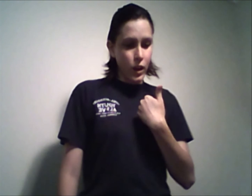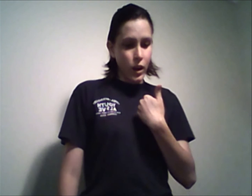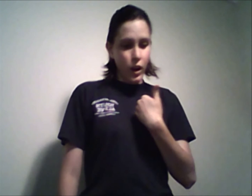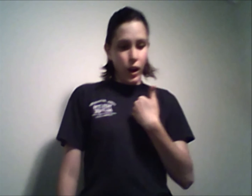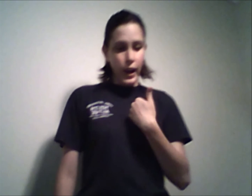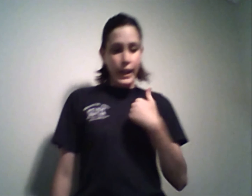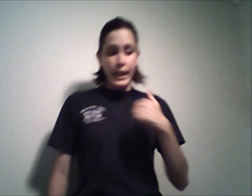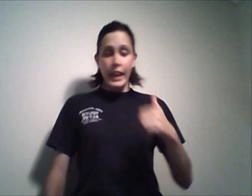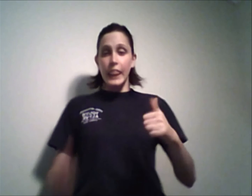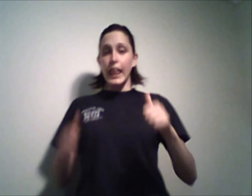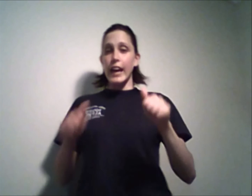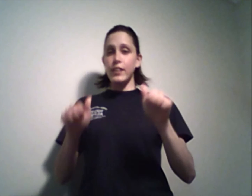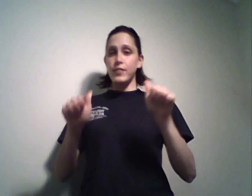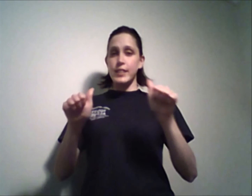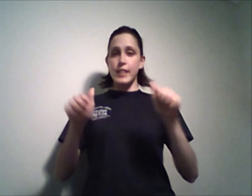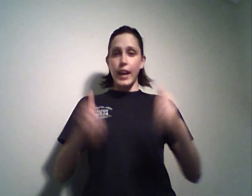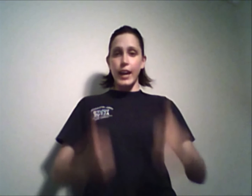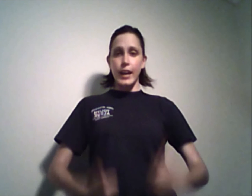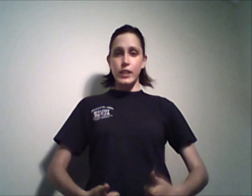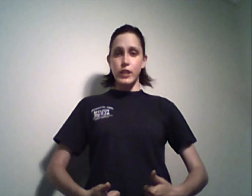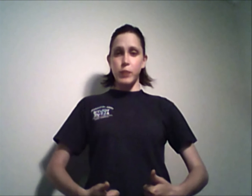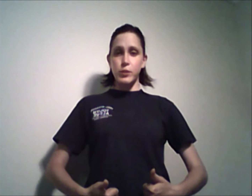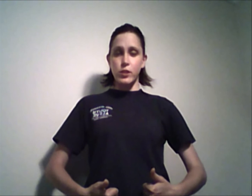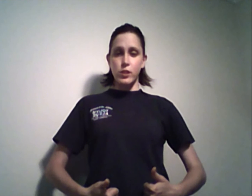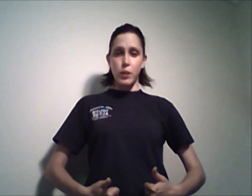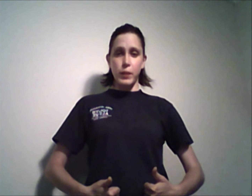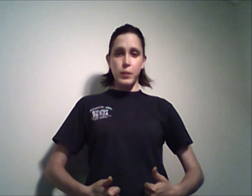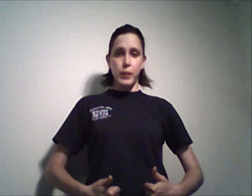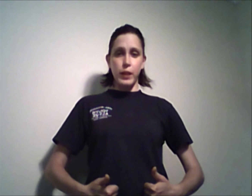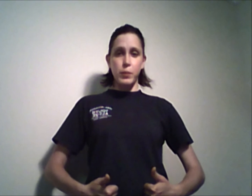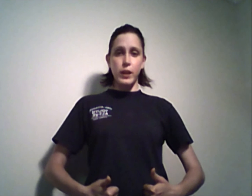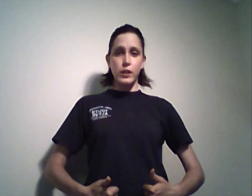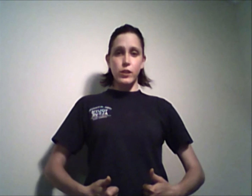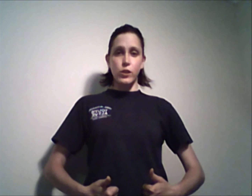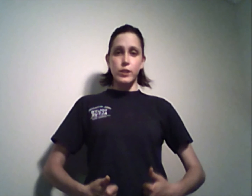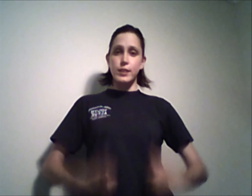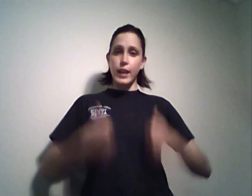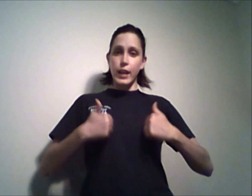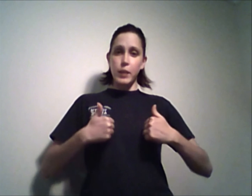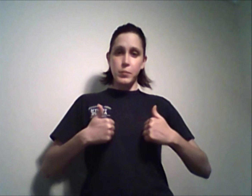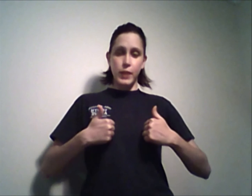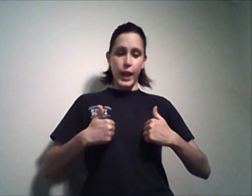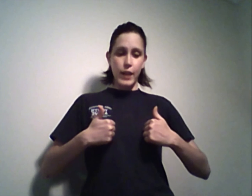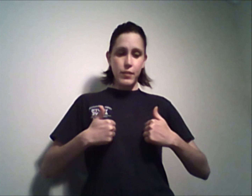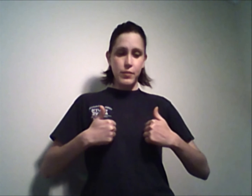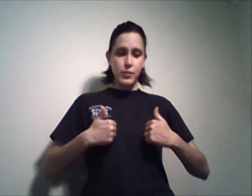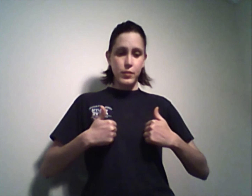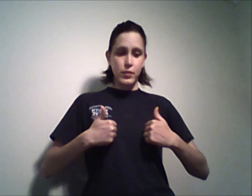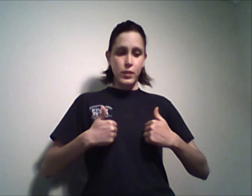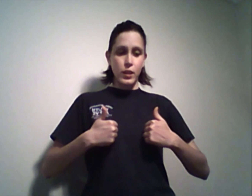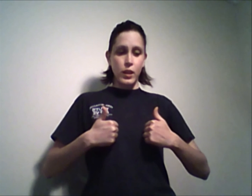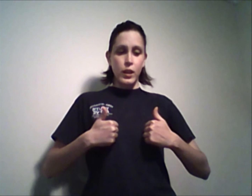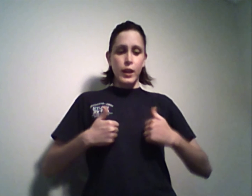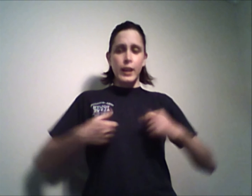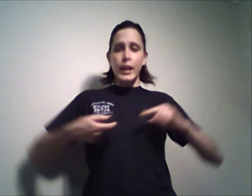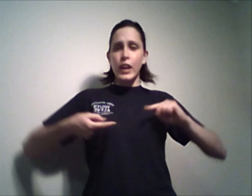All right. Life, that's the A hand shape, so we're going to start by the belly button. They're going to slide up. Life can